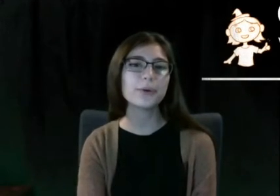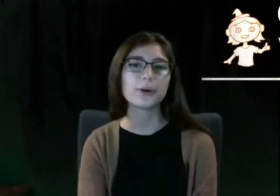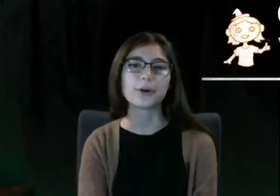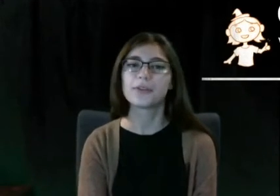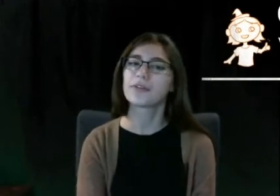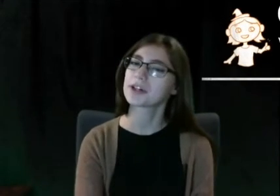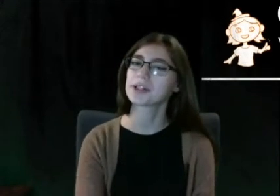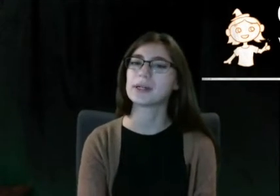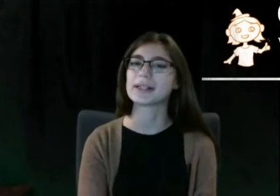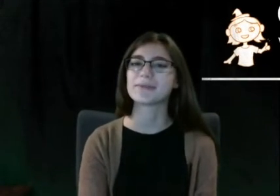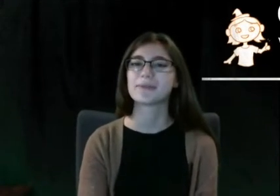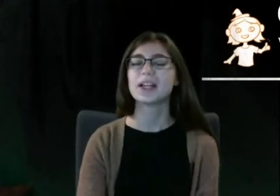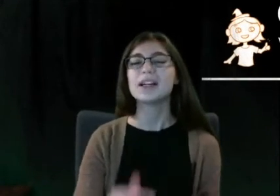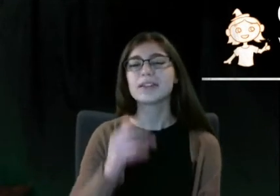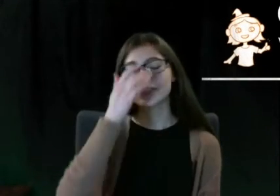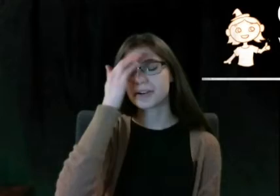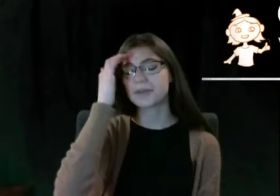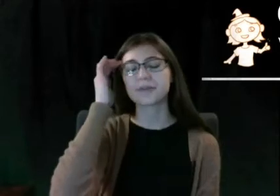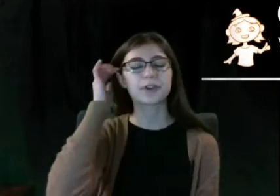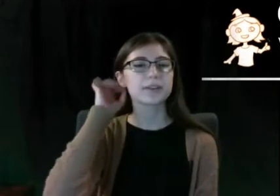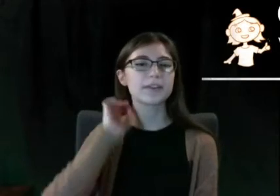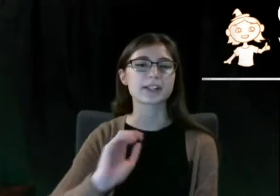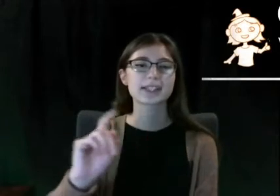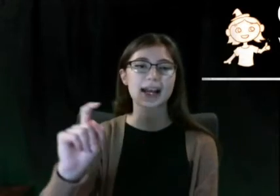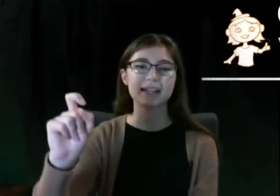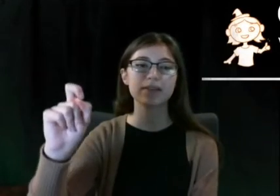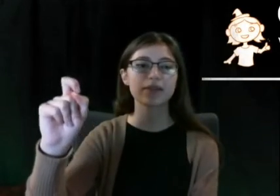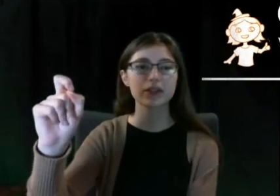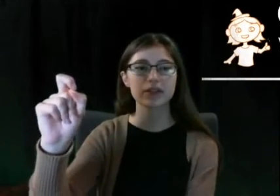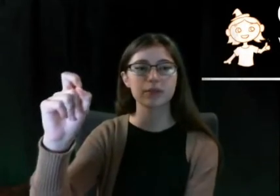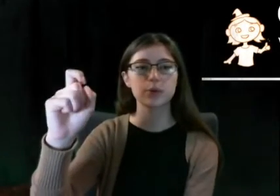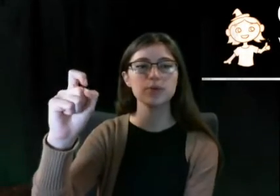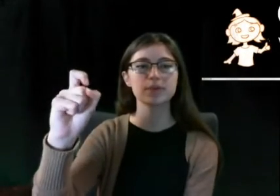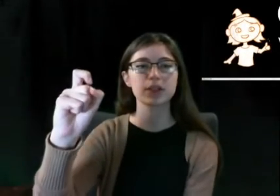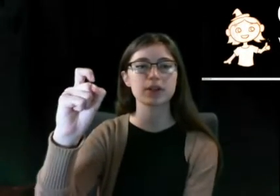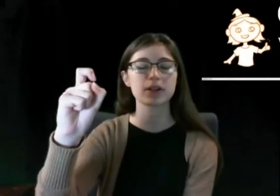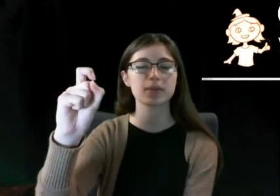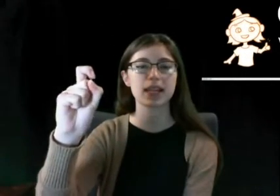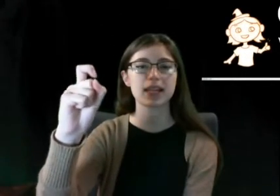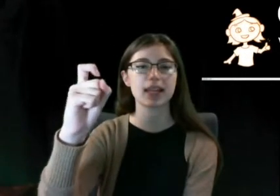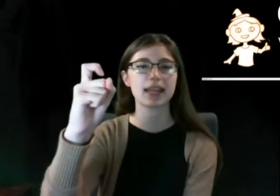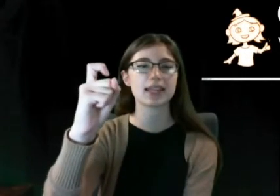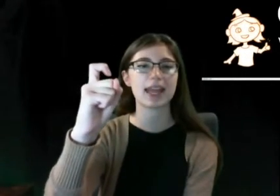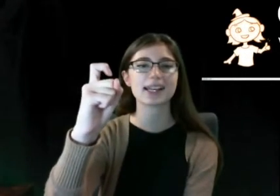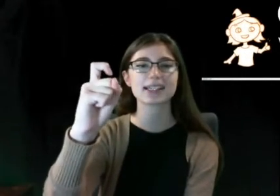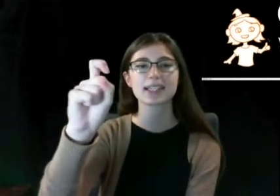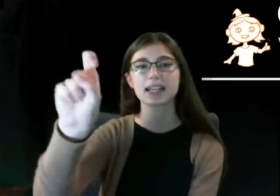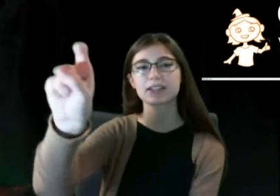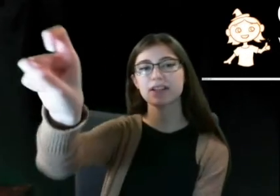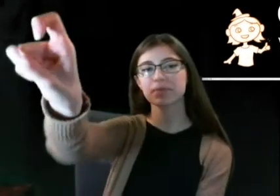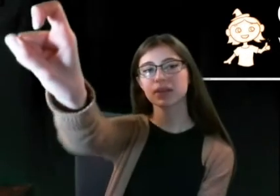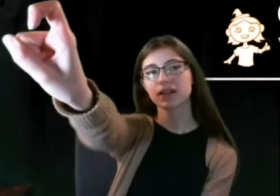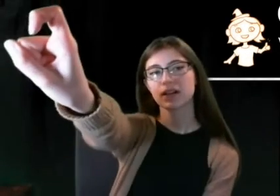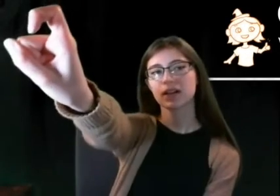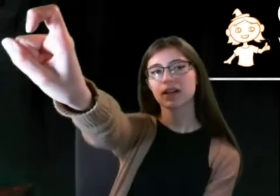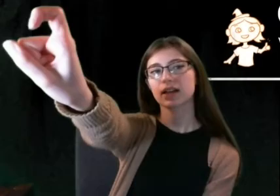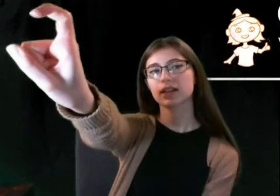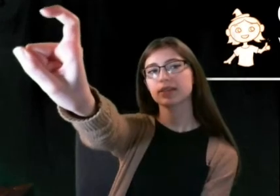Cool, version 1. So for the first sign, version of cool, you're going to make an X hand shape. A little bit,